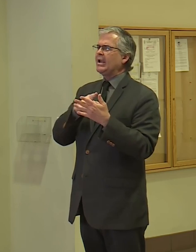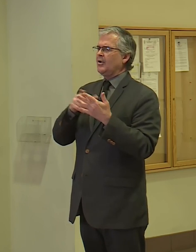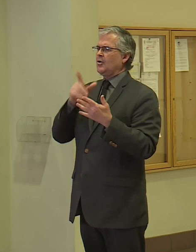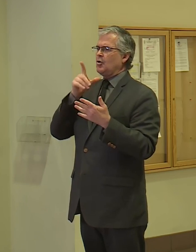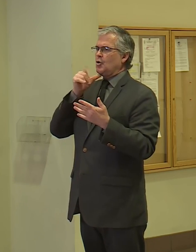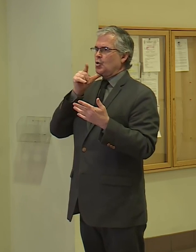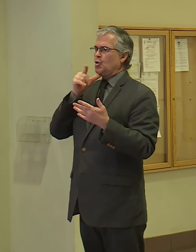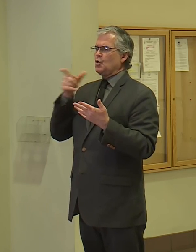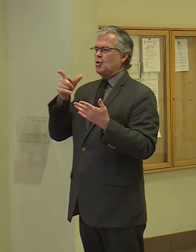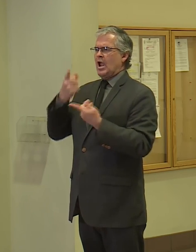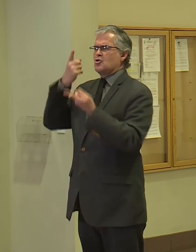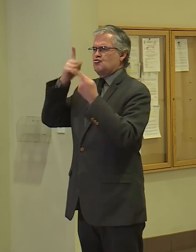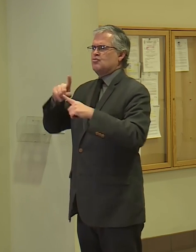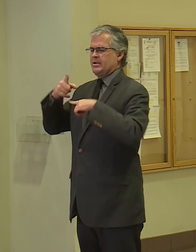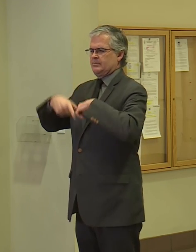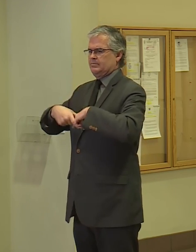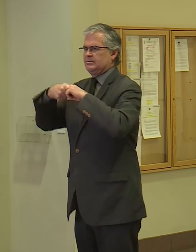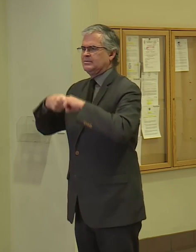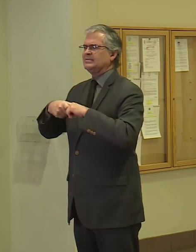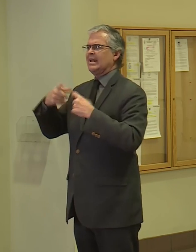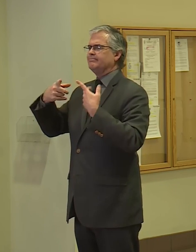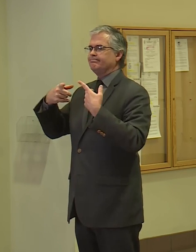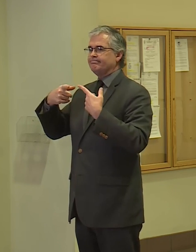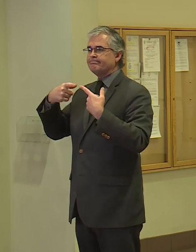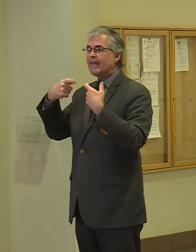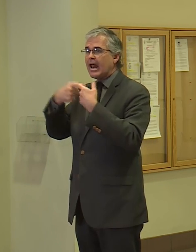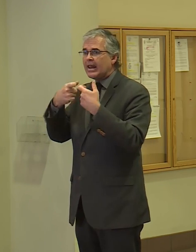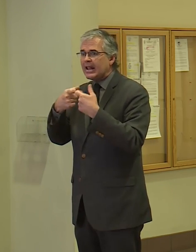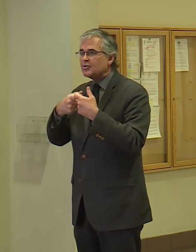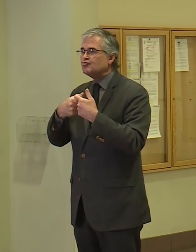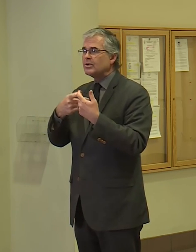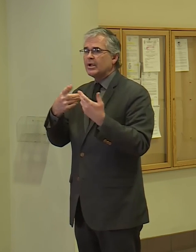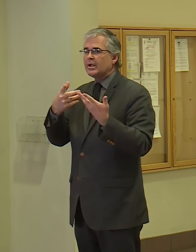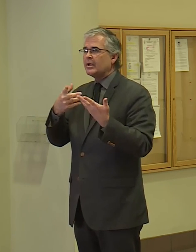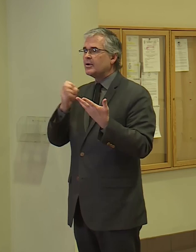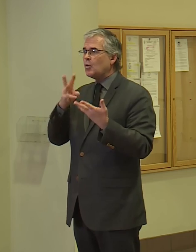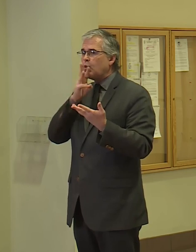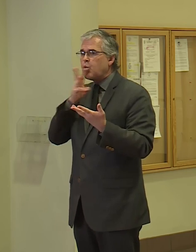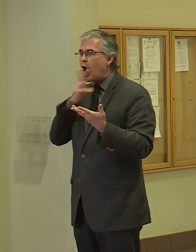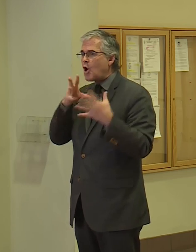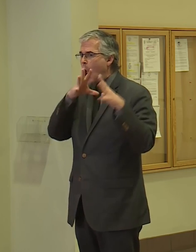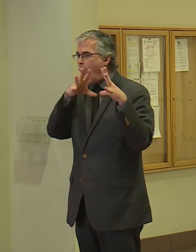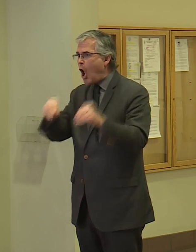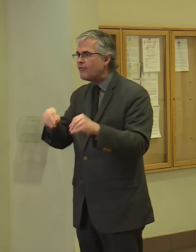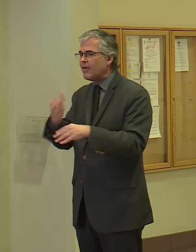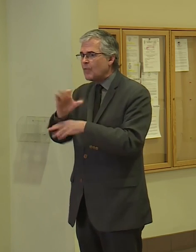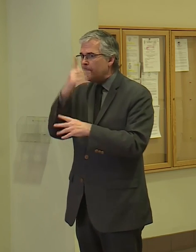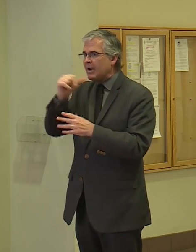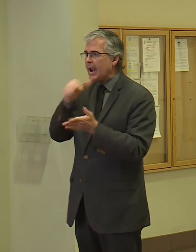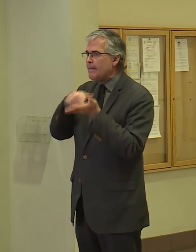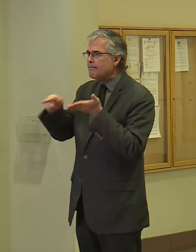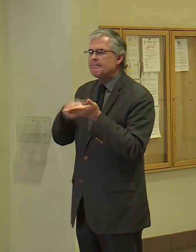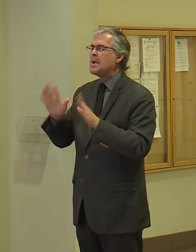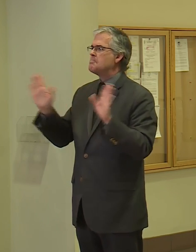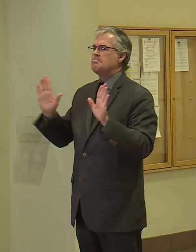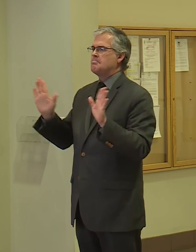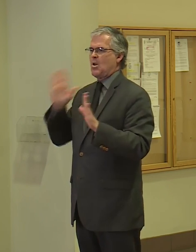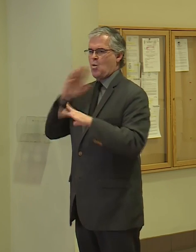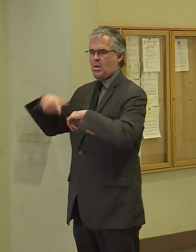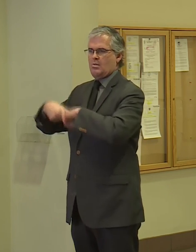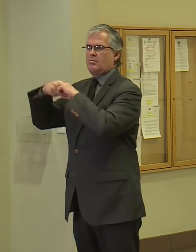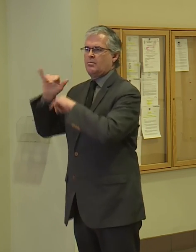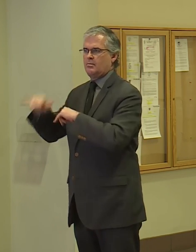agreeing to suspend disconnections during this time our cities counties and state agencies have done tremendous work to limit the